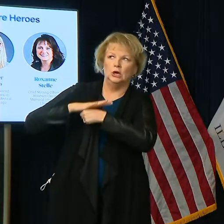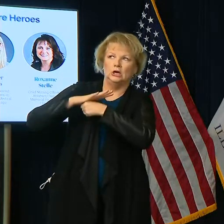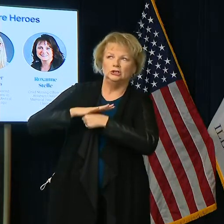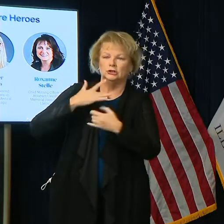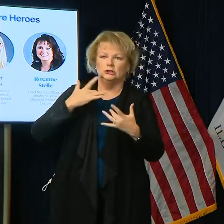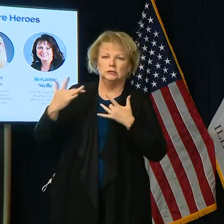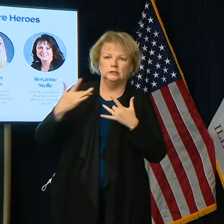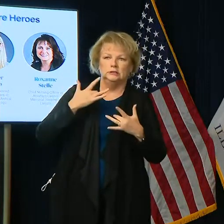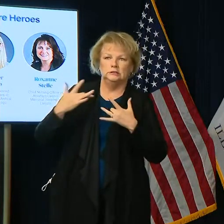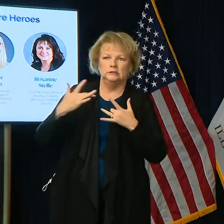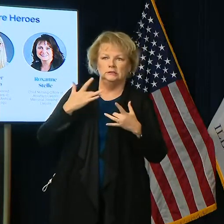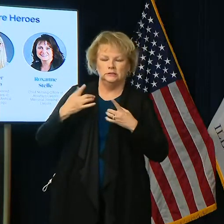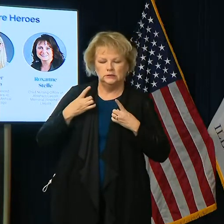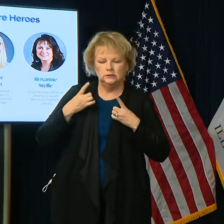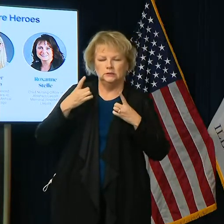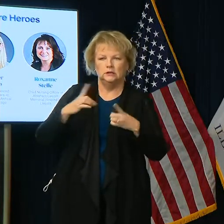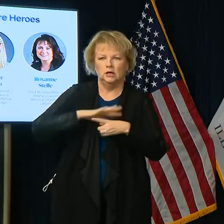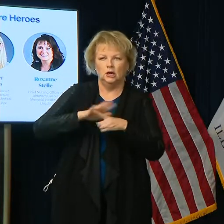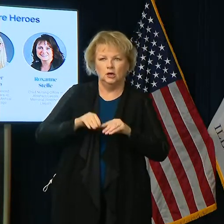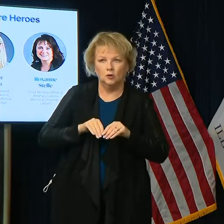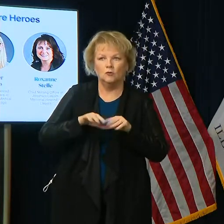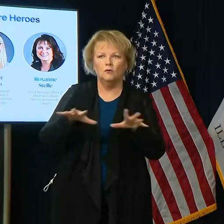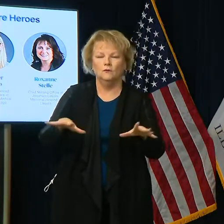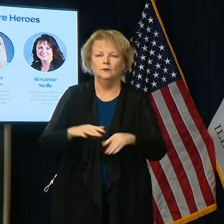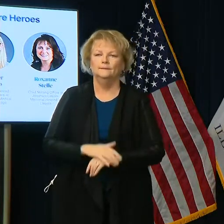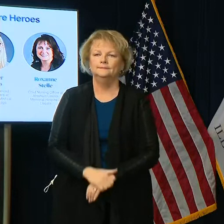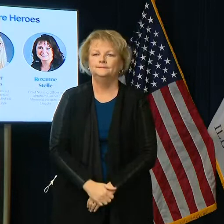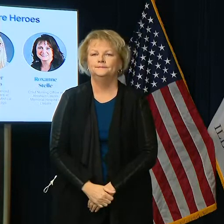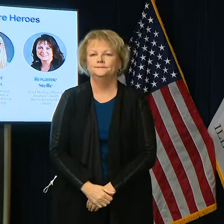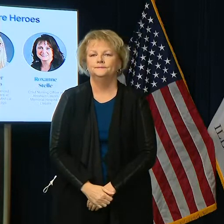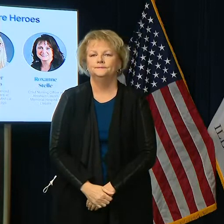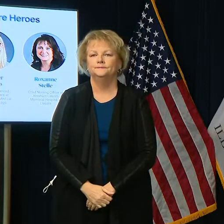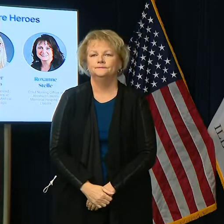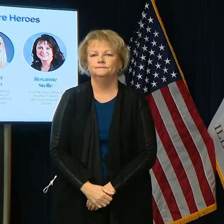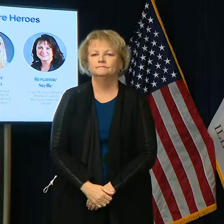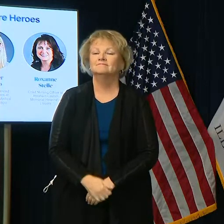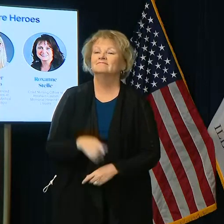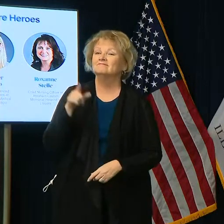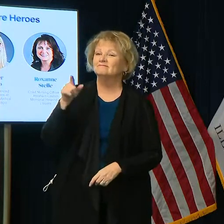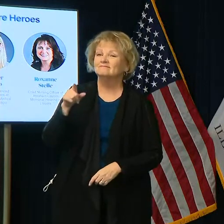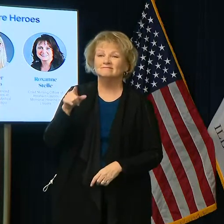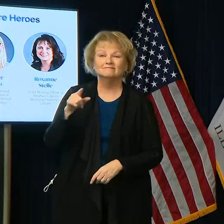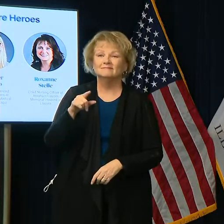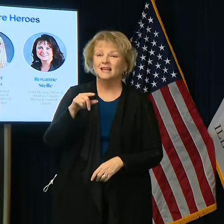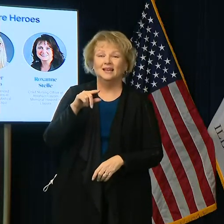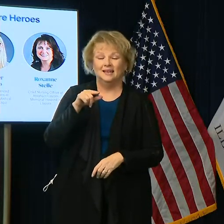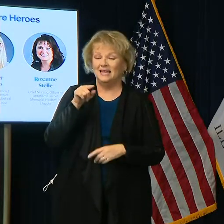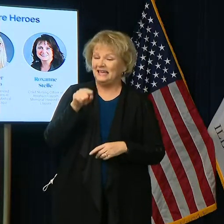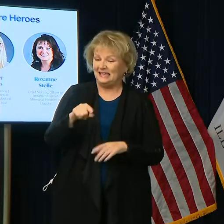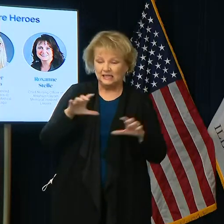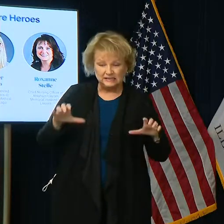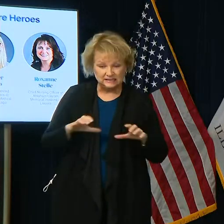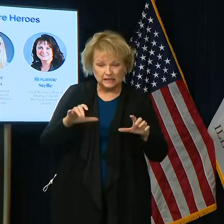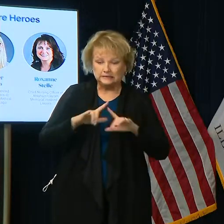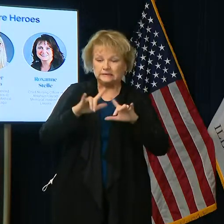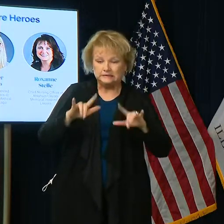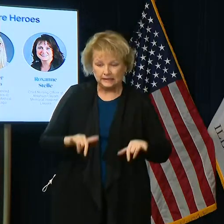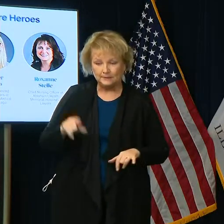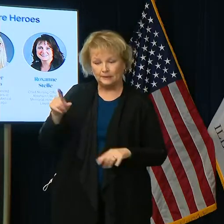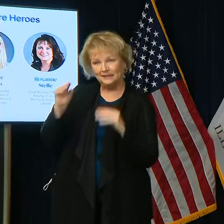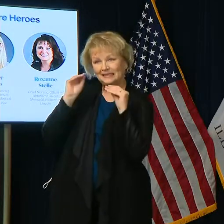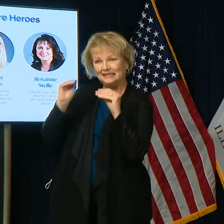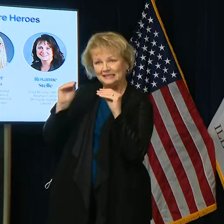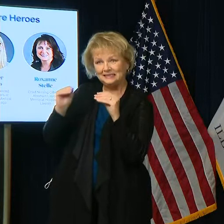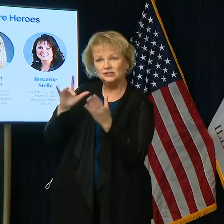high anxiety persistence of this pandemic. And he's done it all while continuing to teach